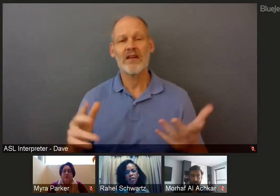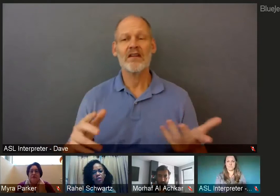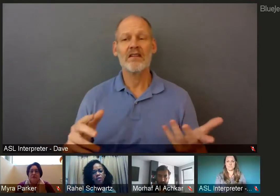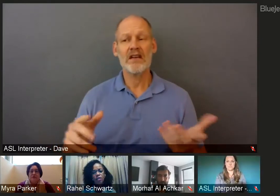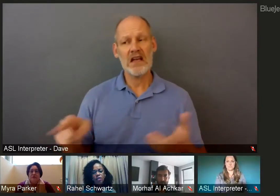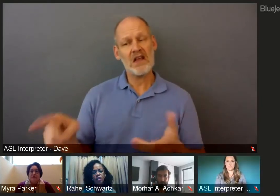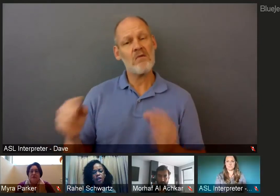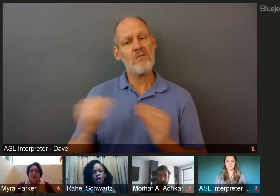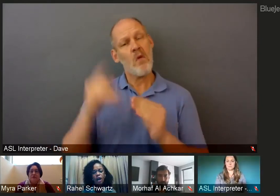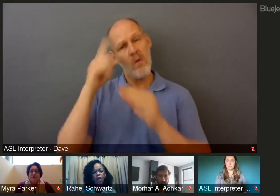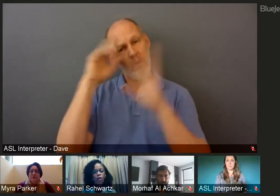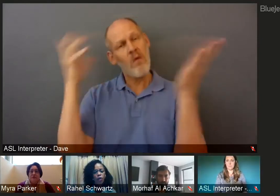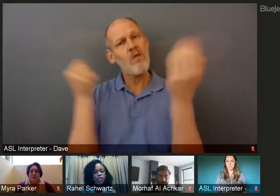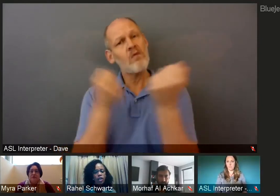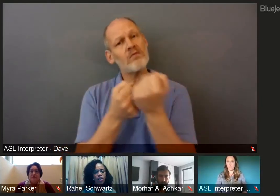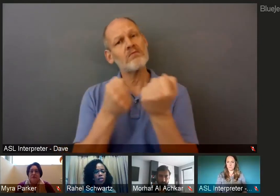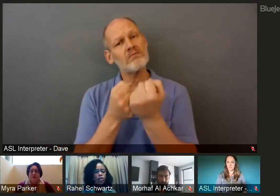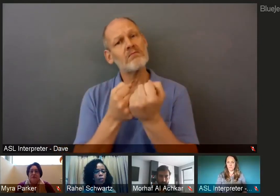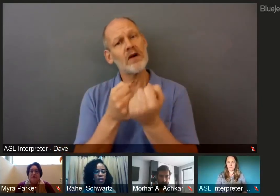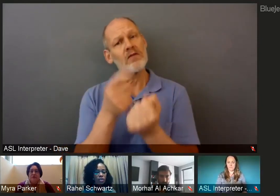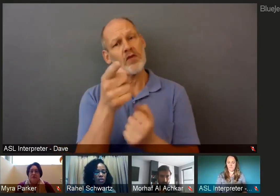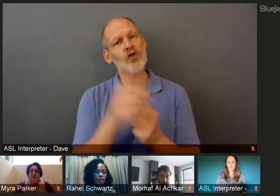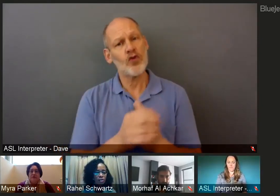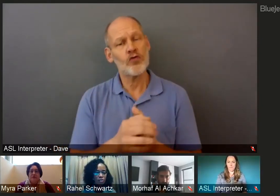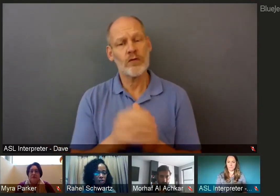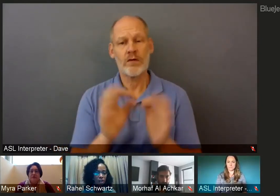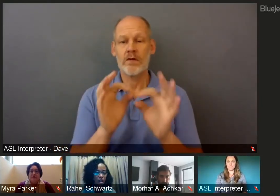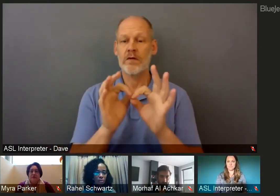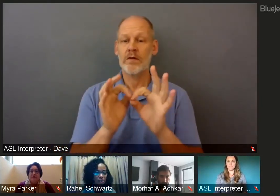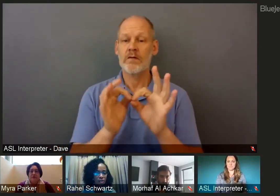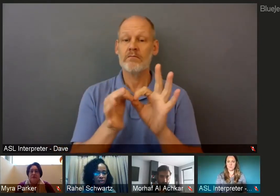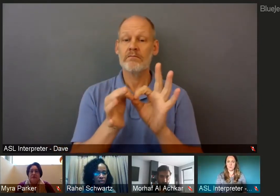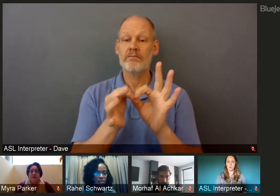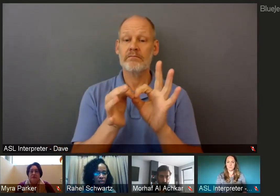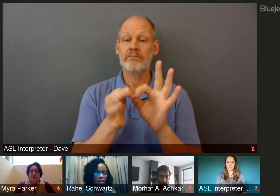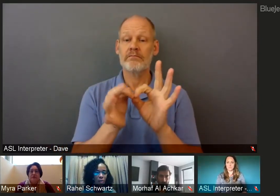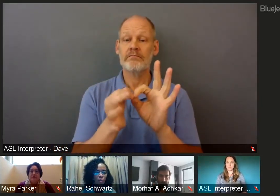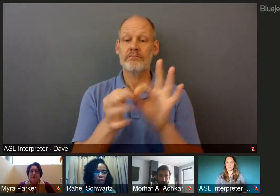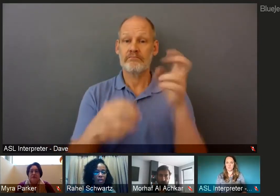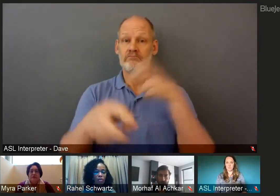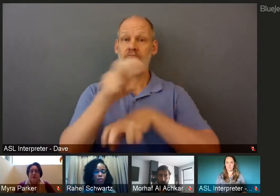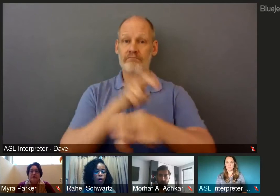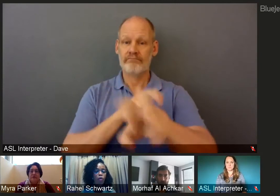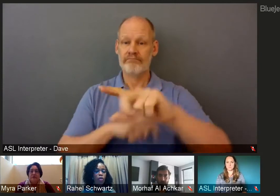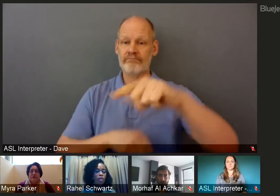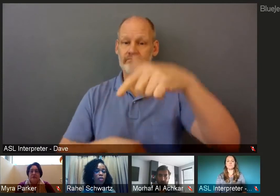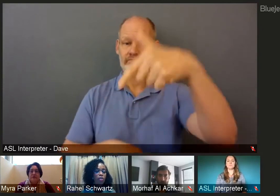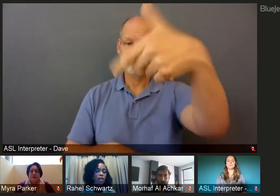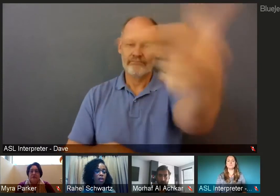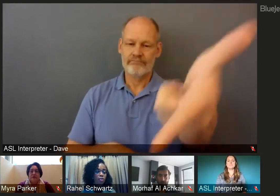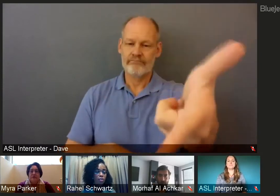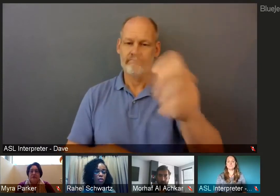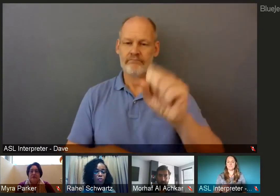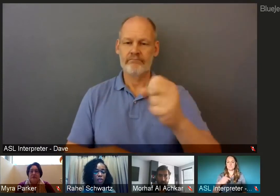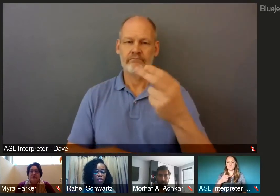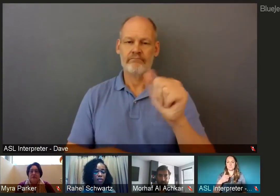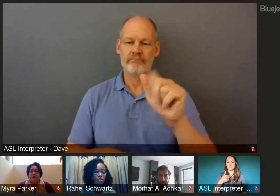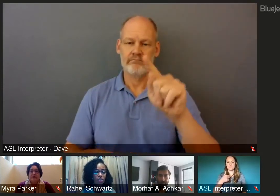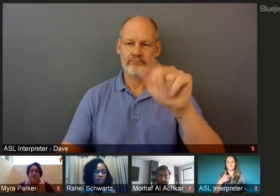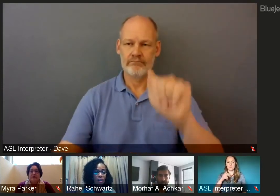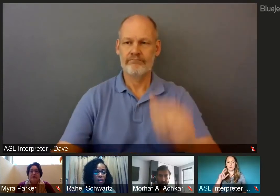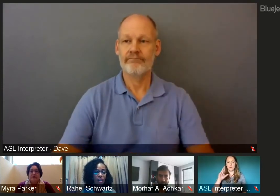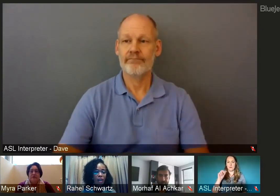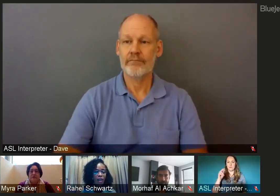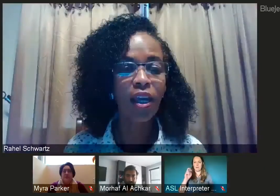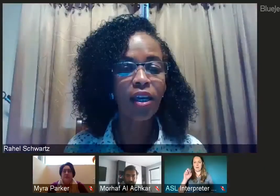I think I always say that nobody is culturally competent, but we all need cultural